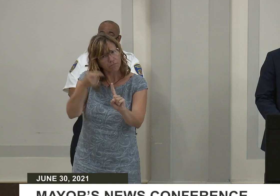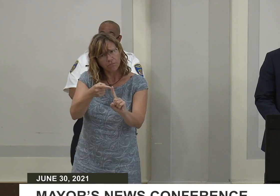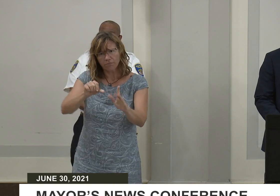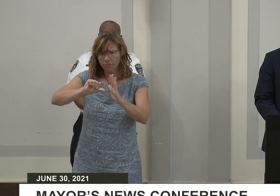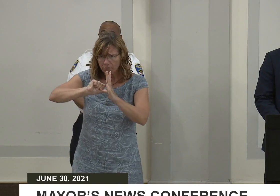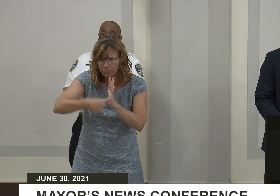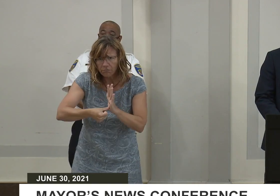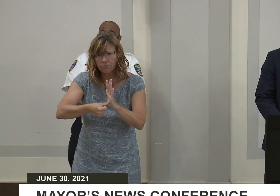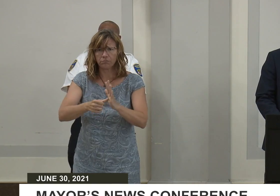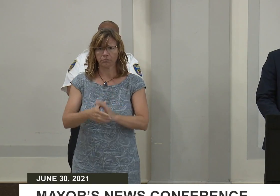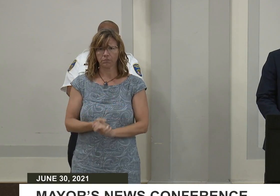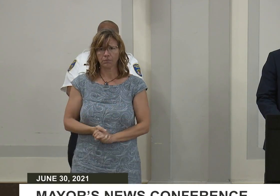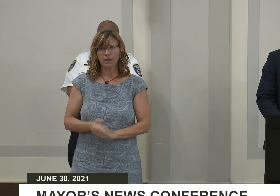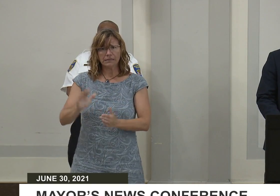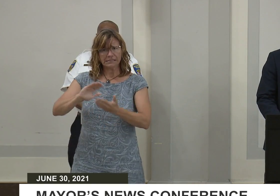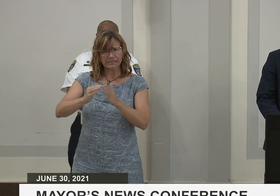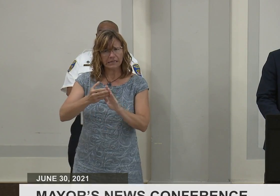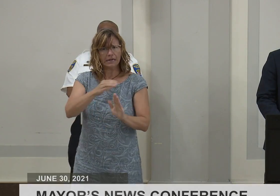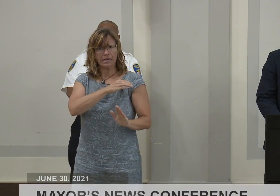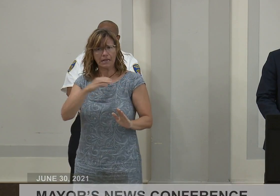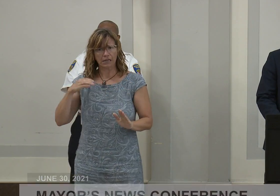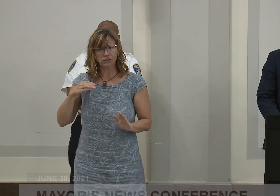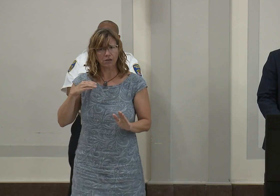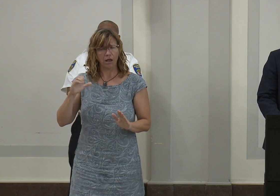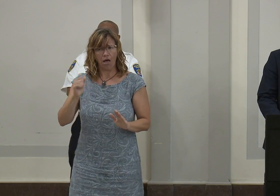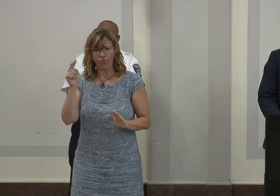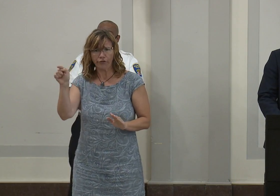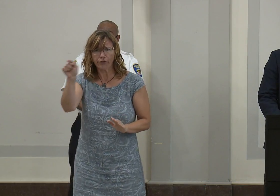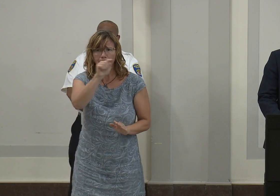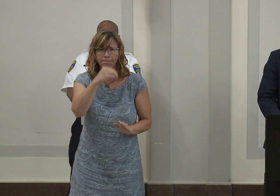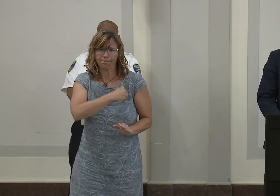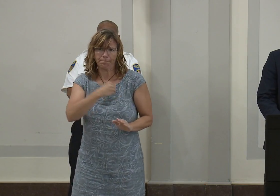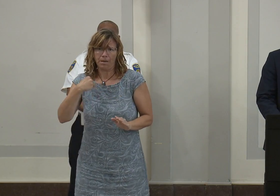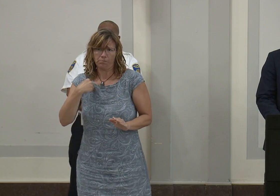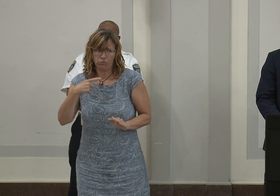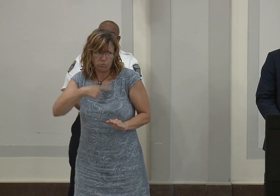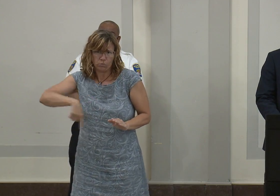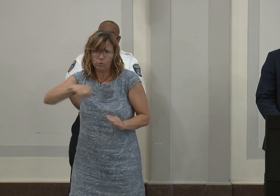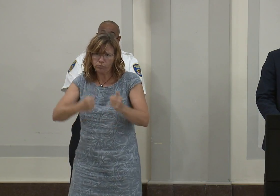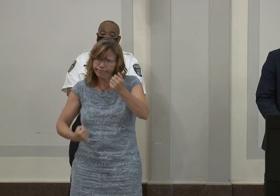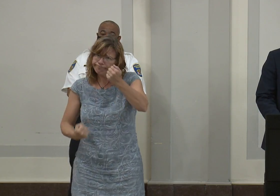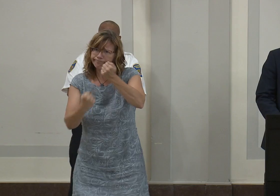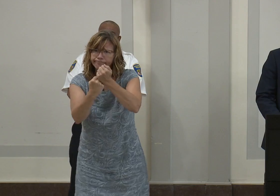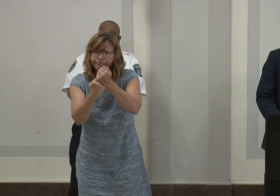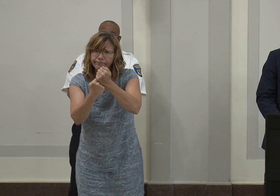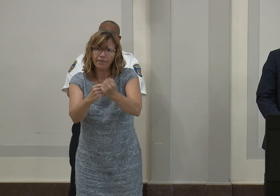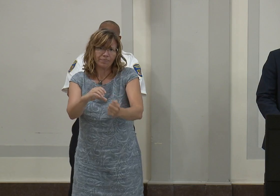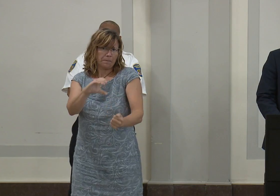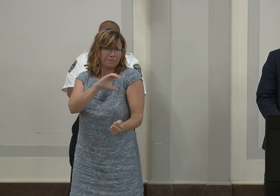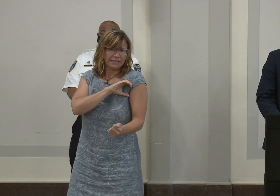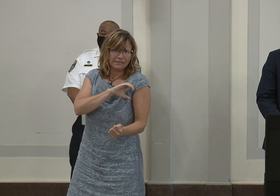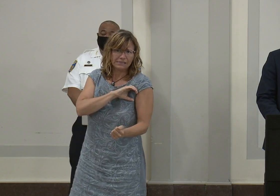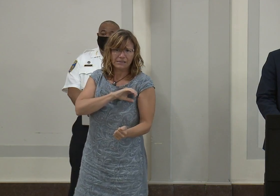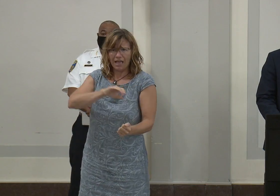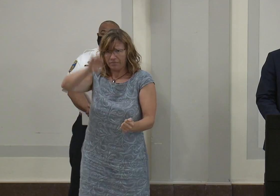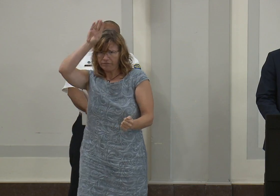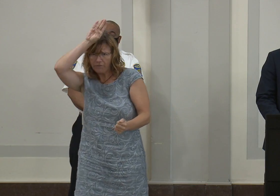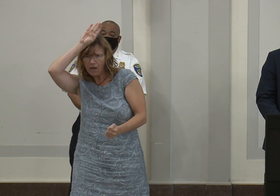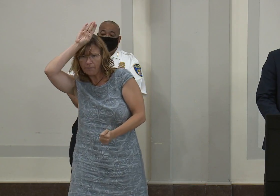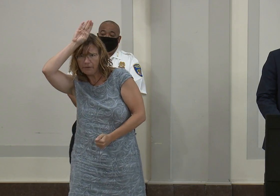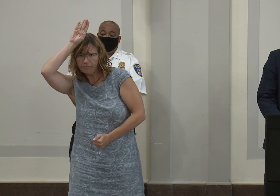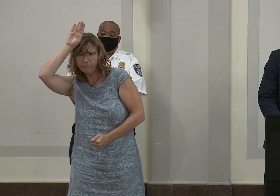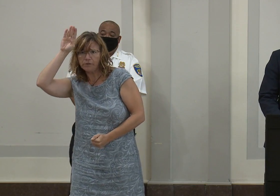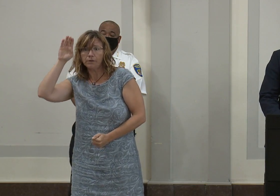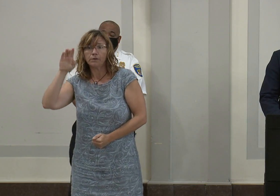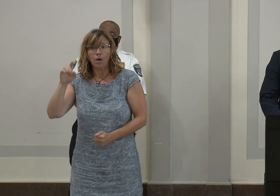I understand and know that the fire chief, as well as the police commissioner, through the leadership of this mayor, will ensure to try to protect